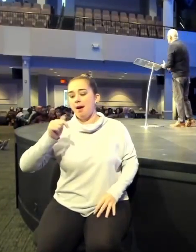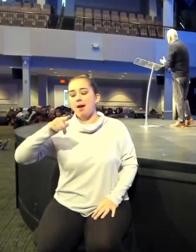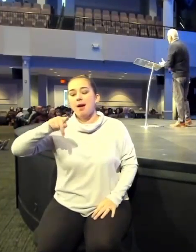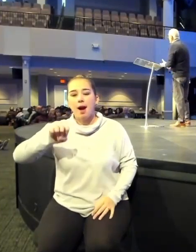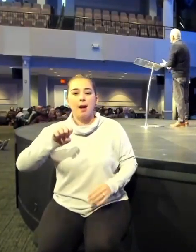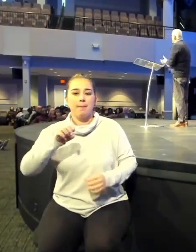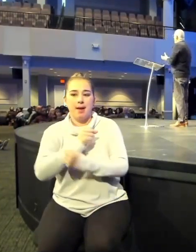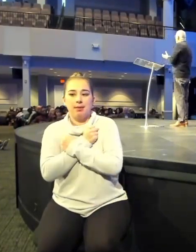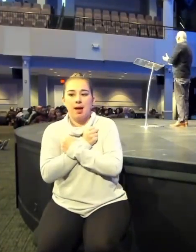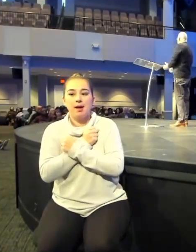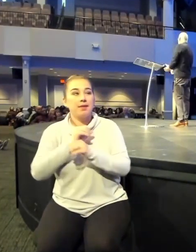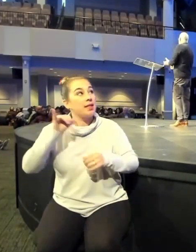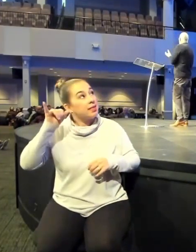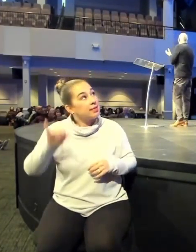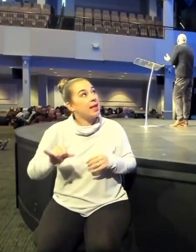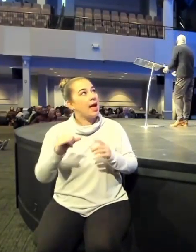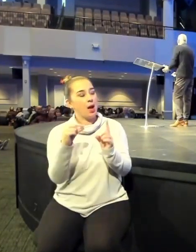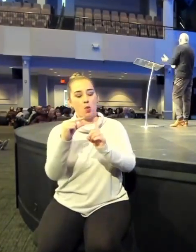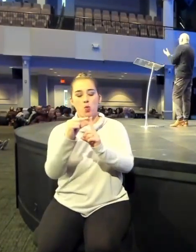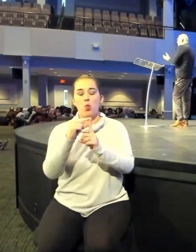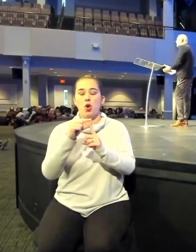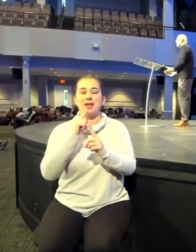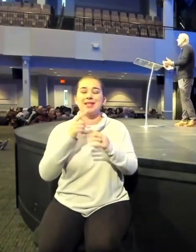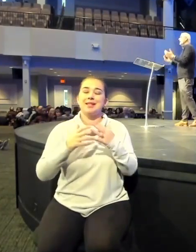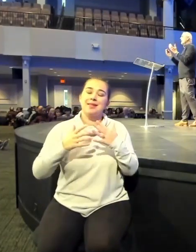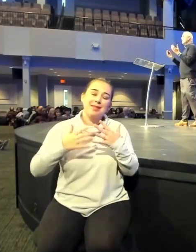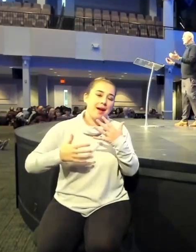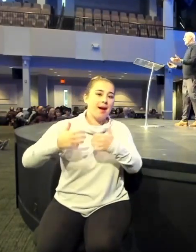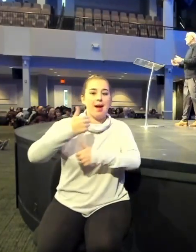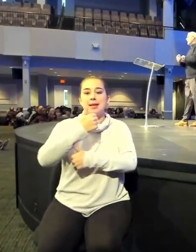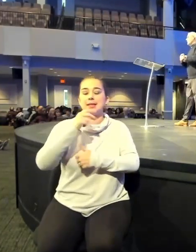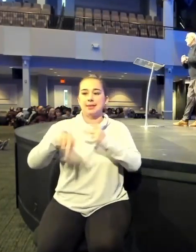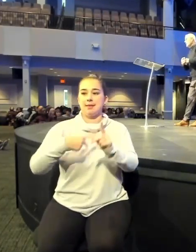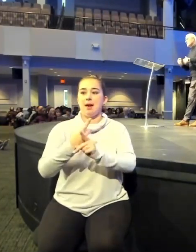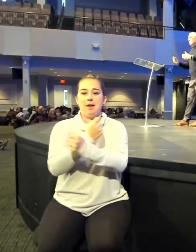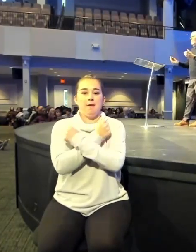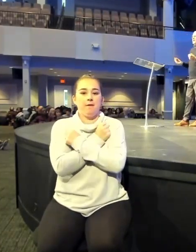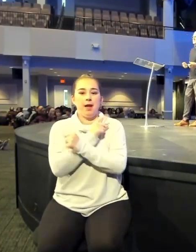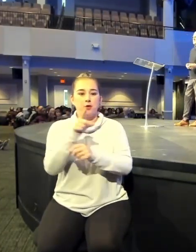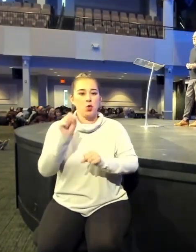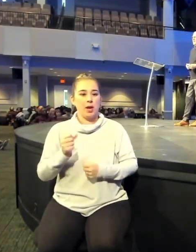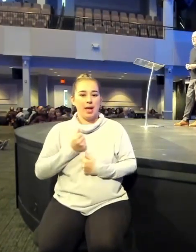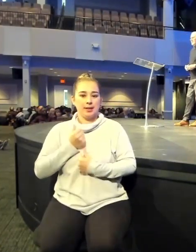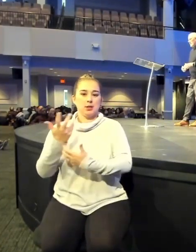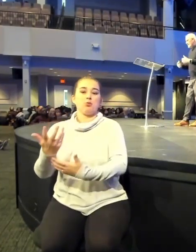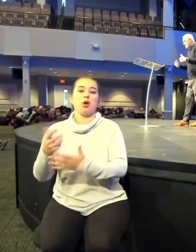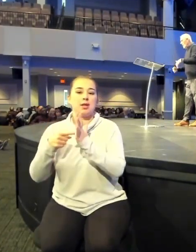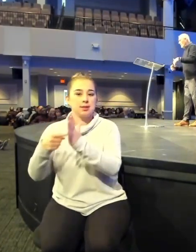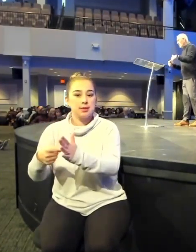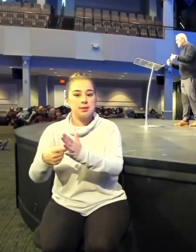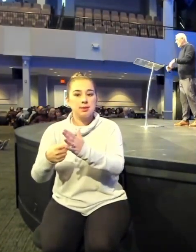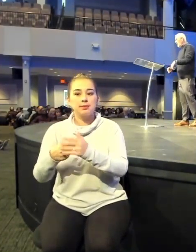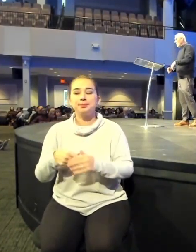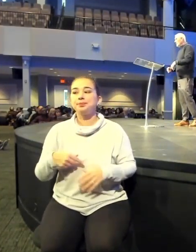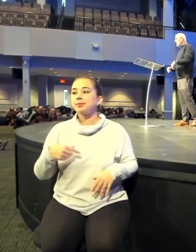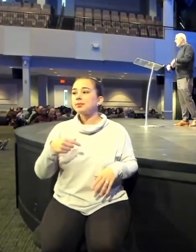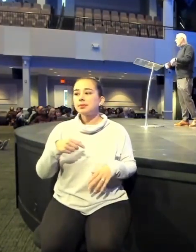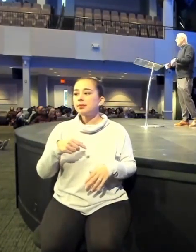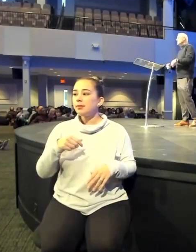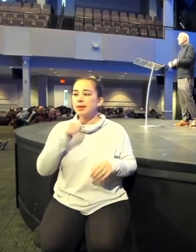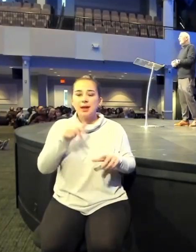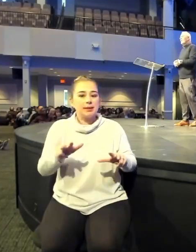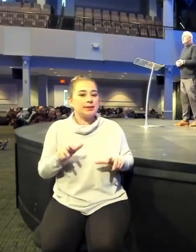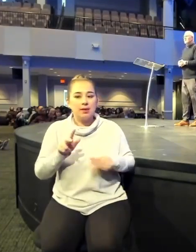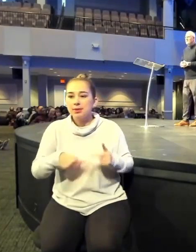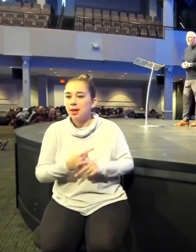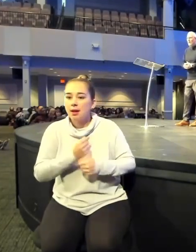love, and this word represents the highest form of love that can be expressed. It is a selfless love. It is a love